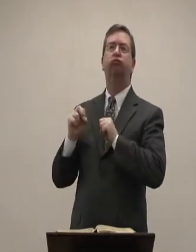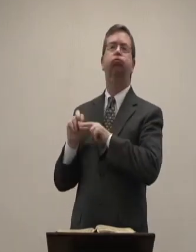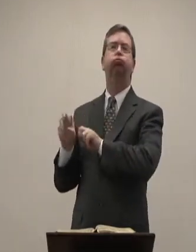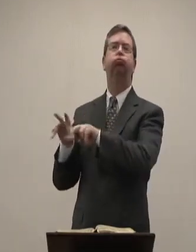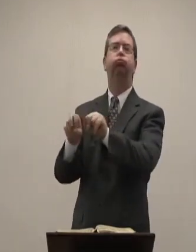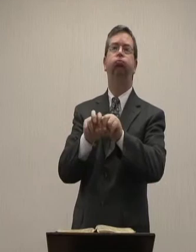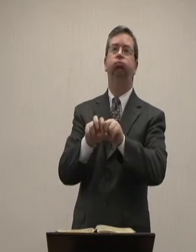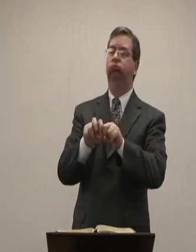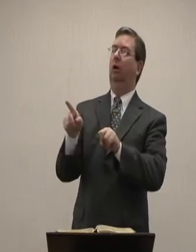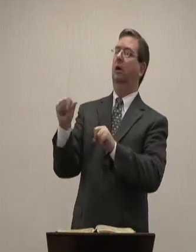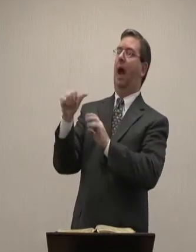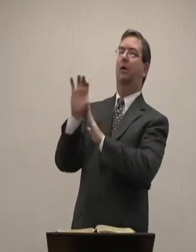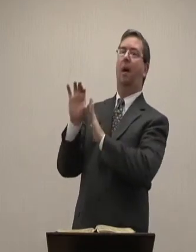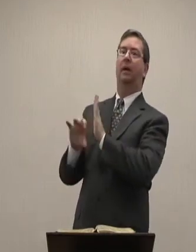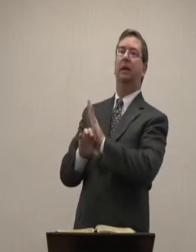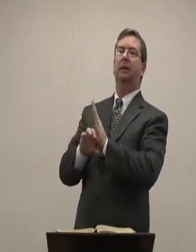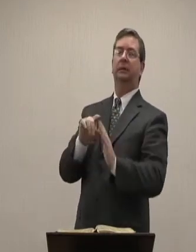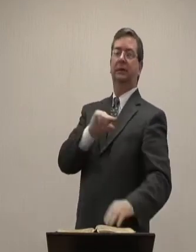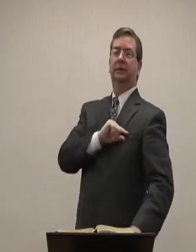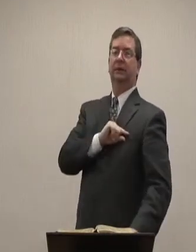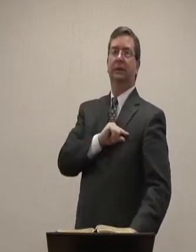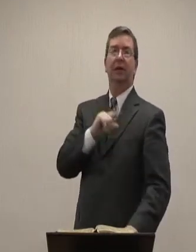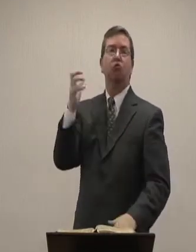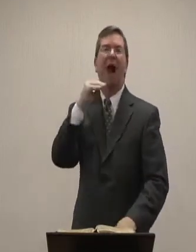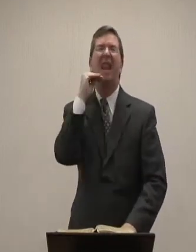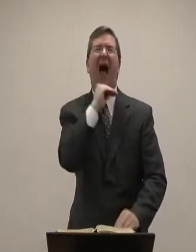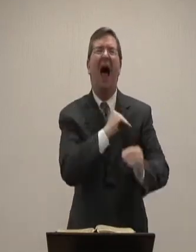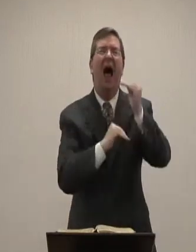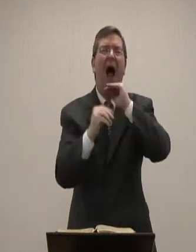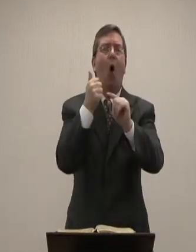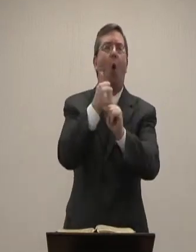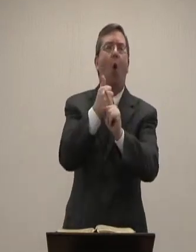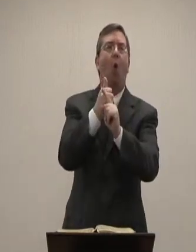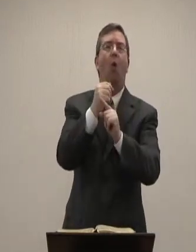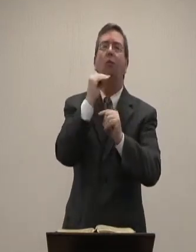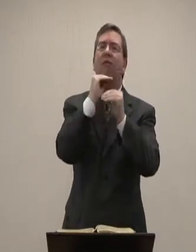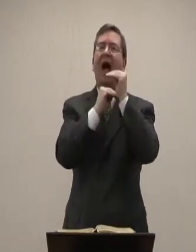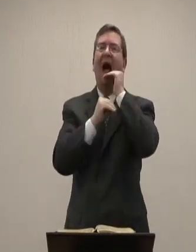You know, a lot of people want to remove the Ten Commandments from the courthouse.